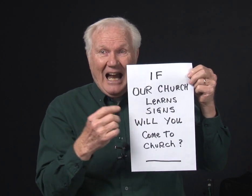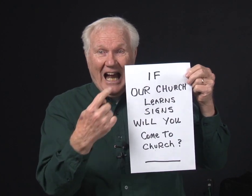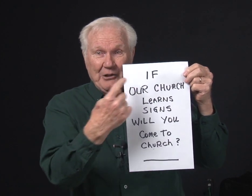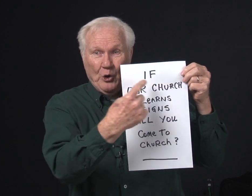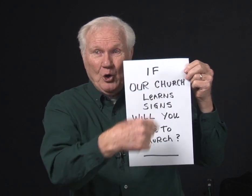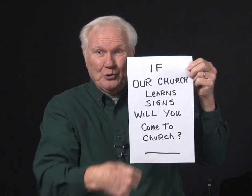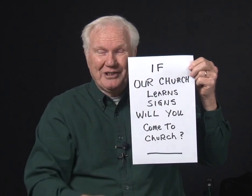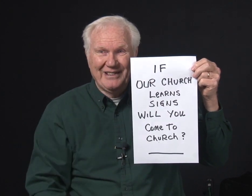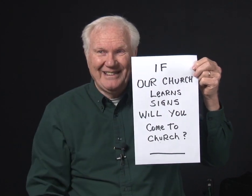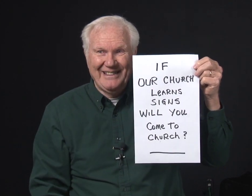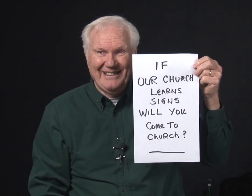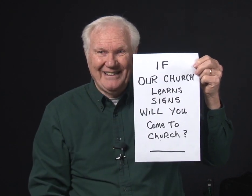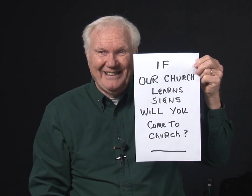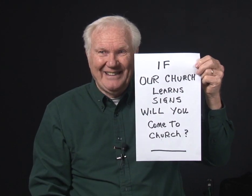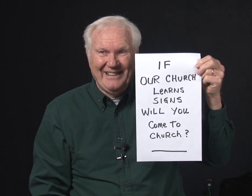I wrote.